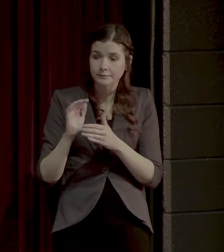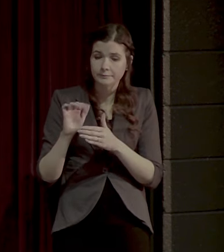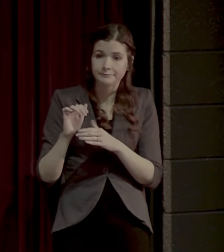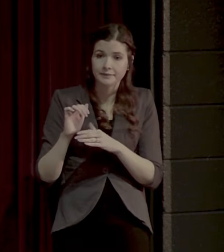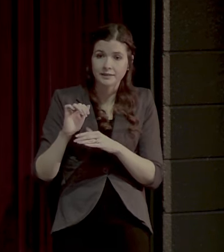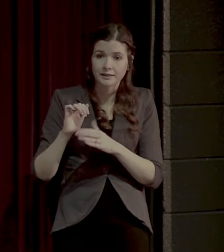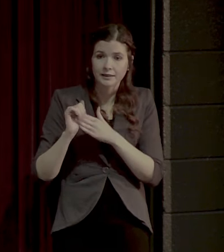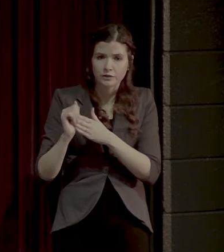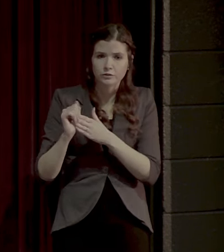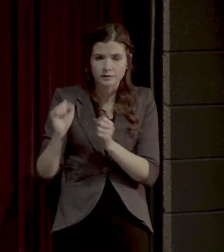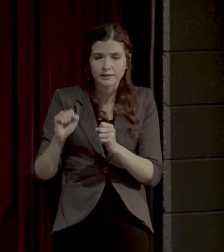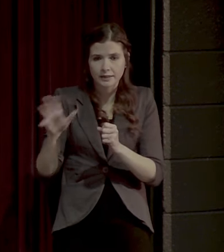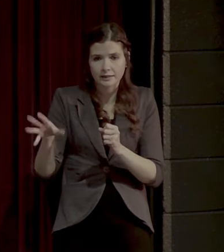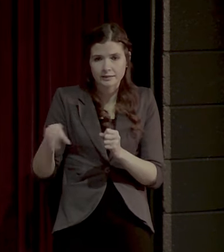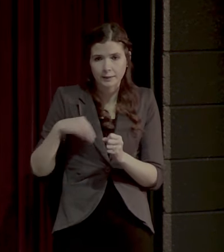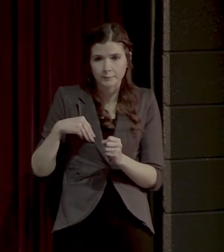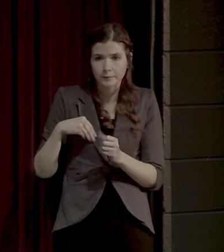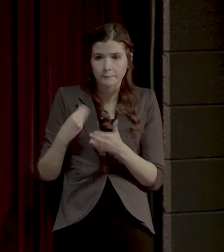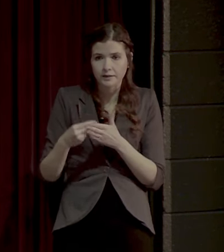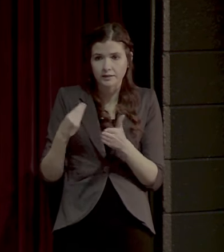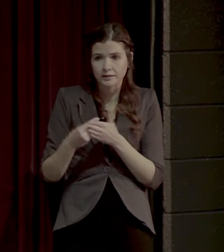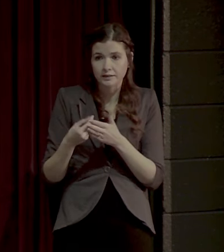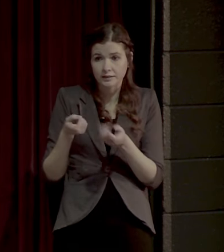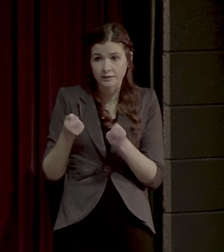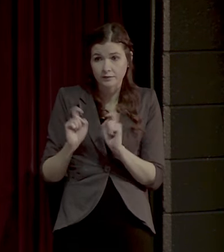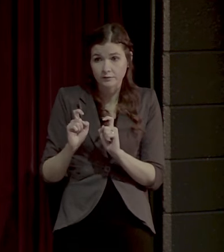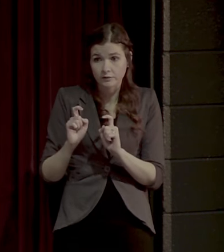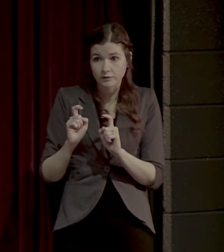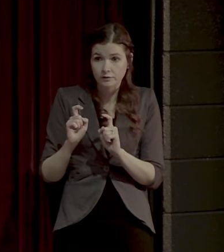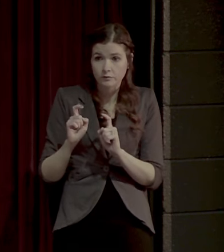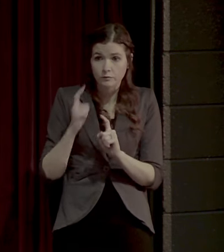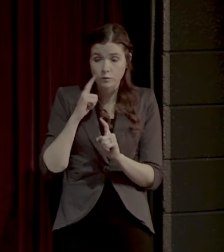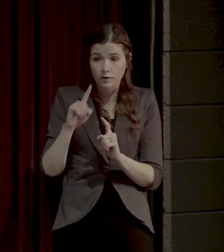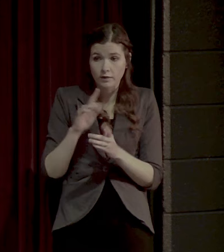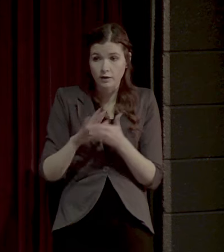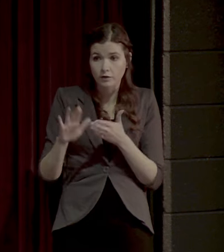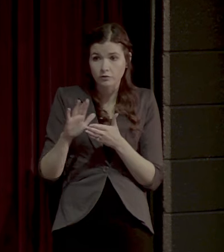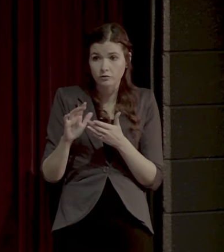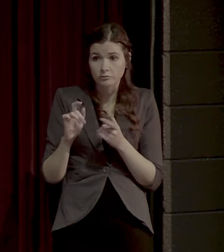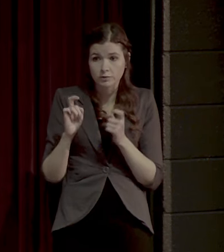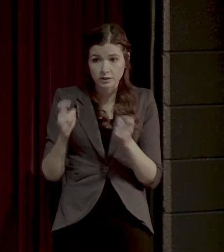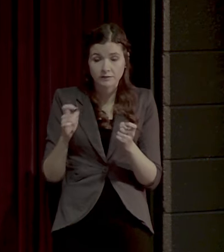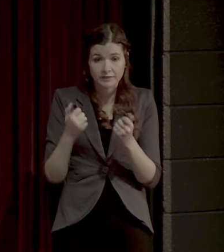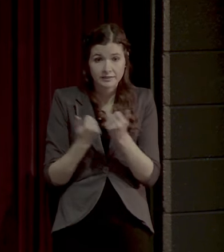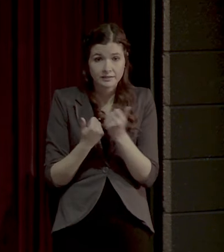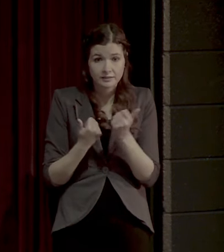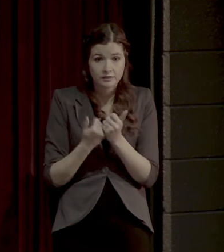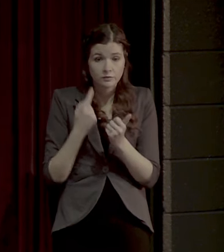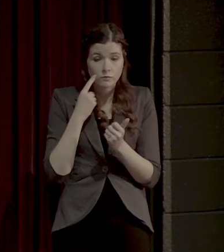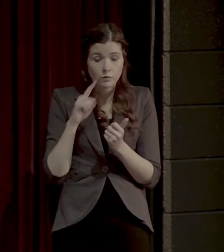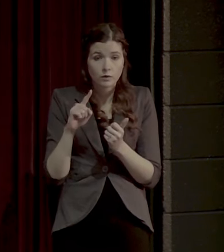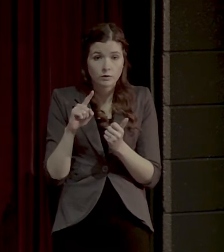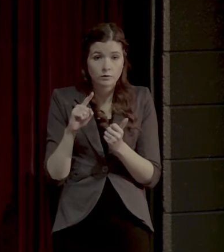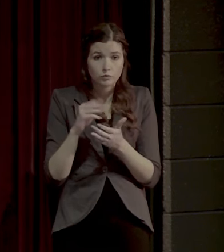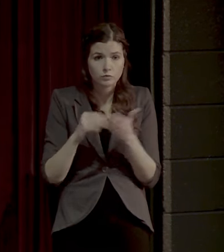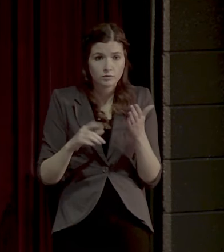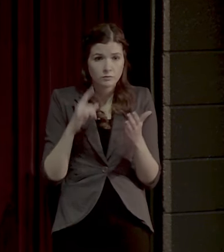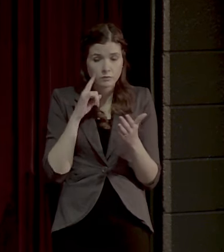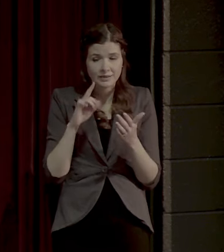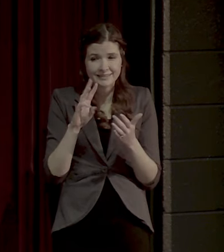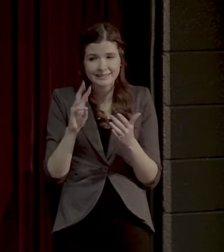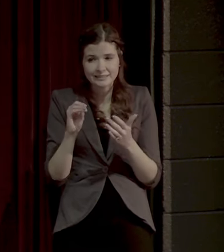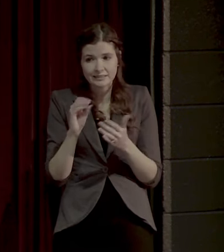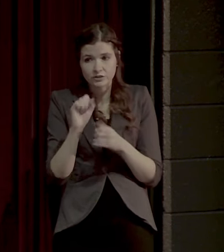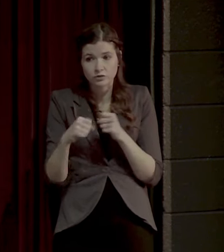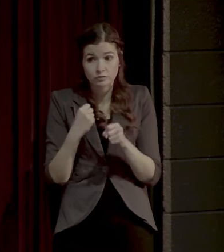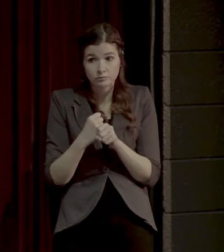monetary gifts on behalf of the college to provide assistance to our students. For 60 years, the